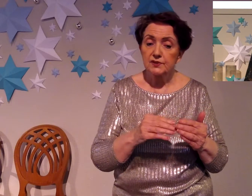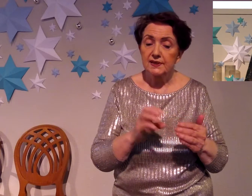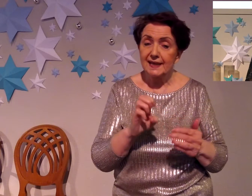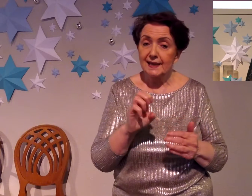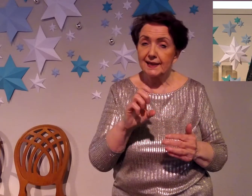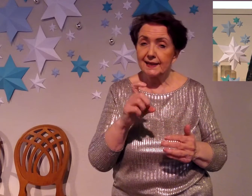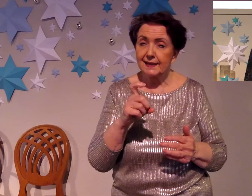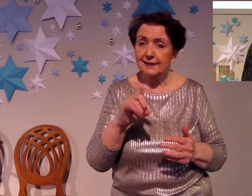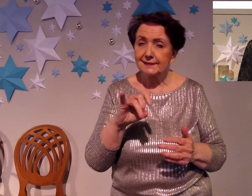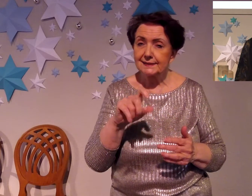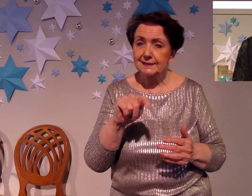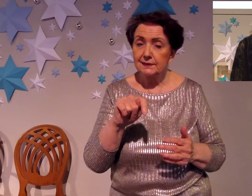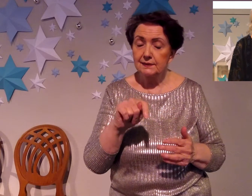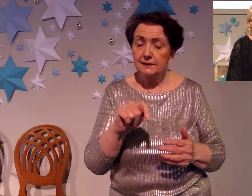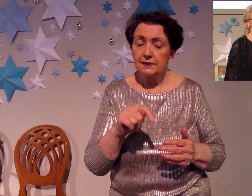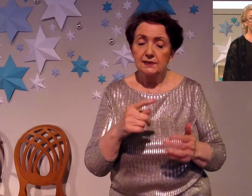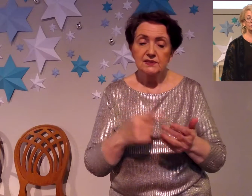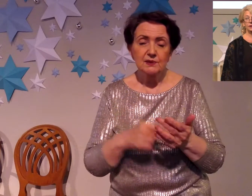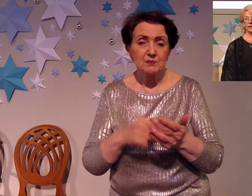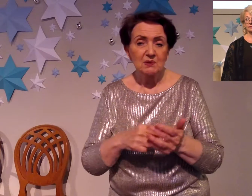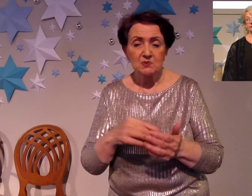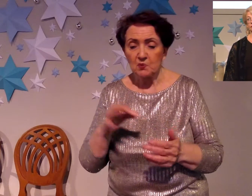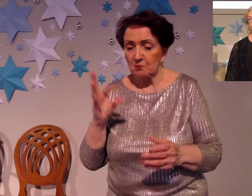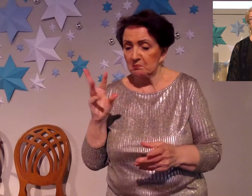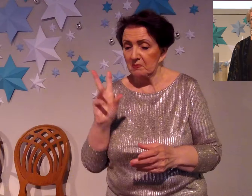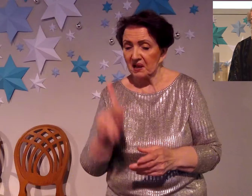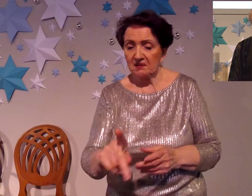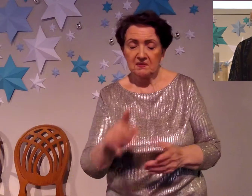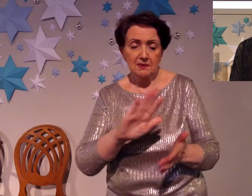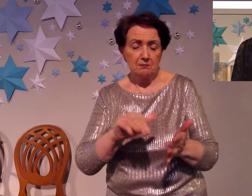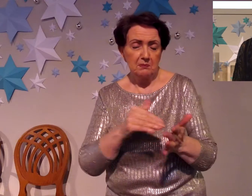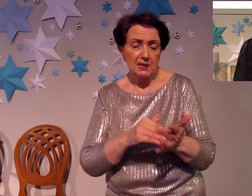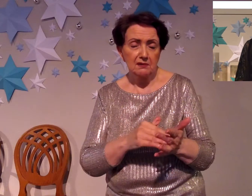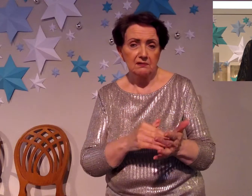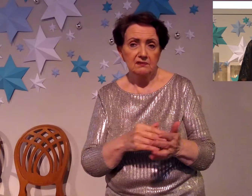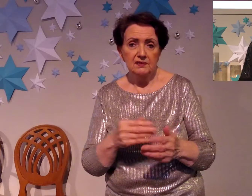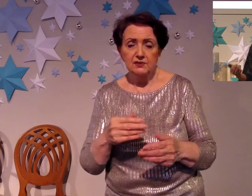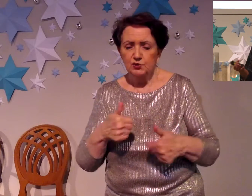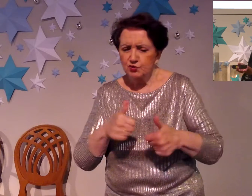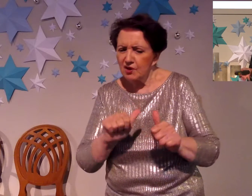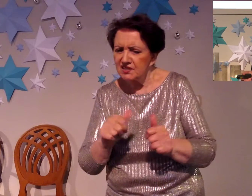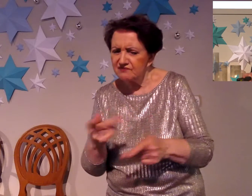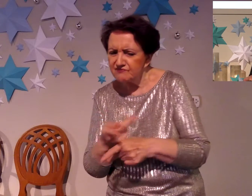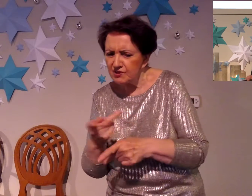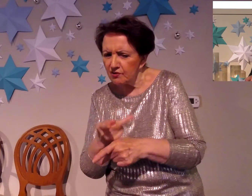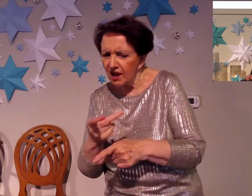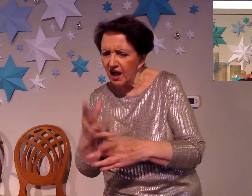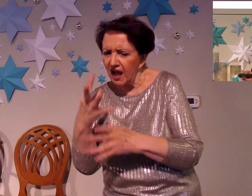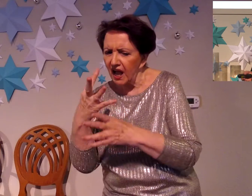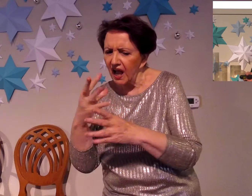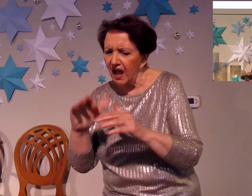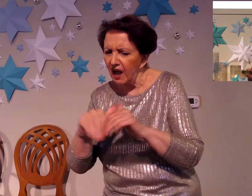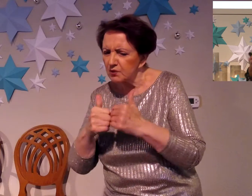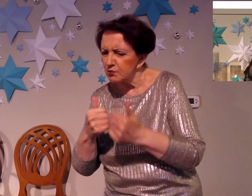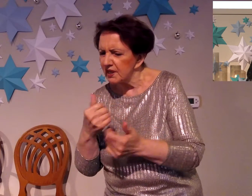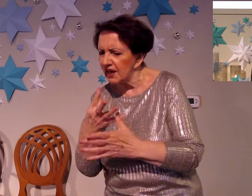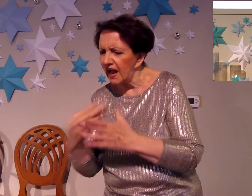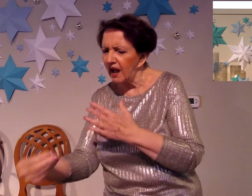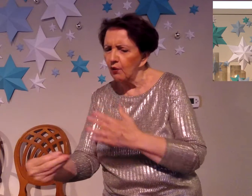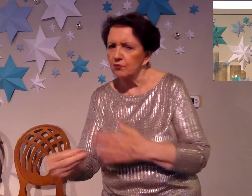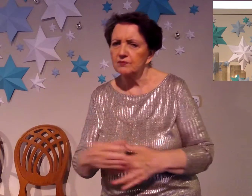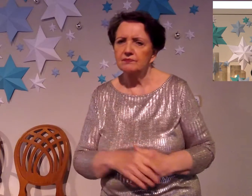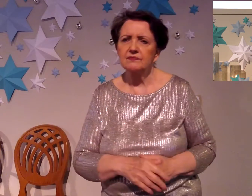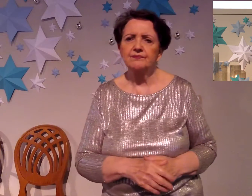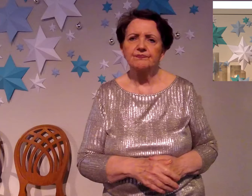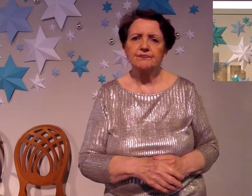back inside again, trying to figure out how do we get there from here, right? And that is our challenge of application as